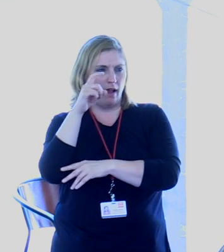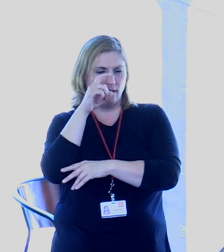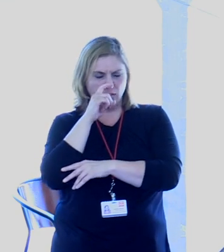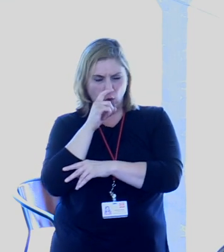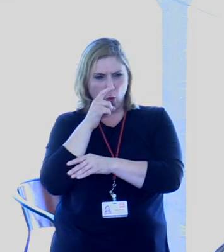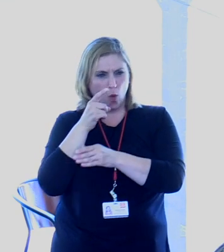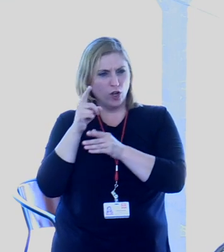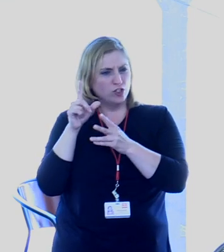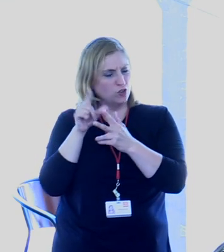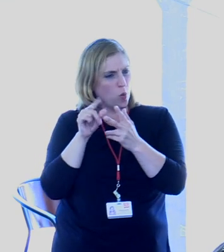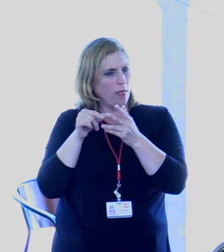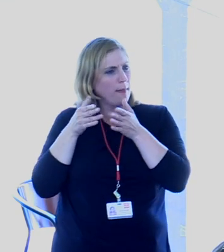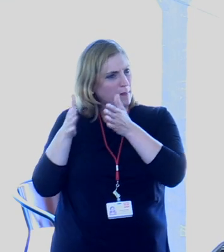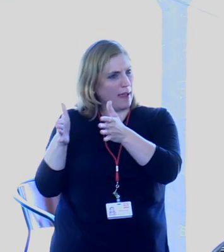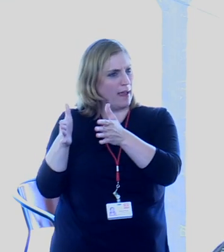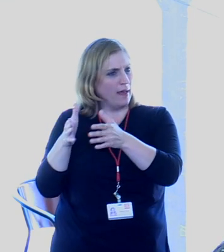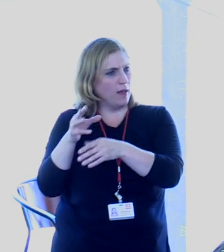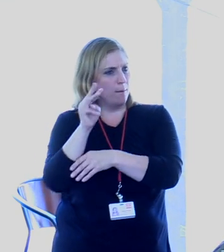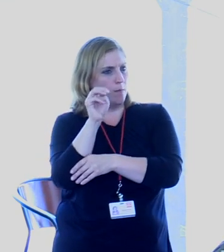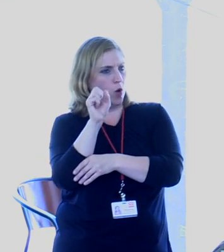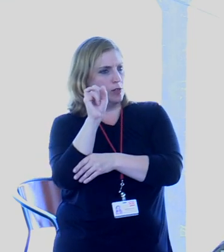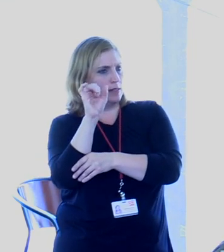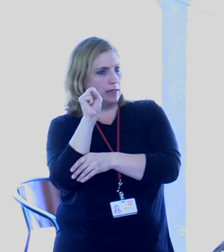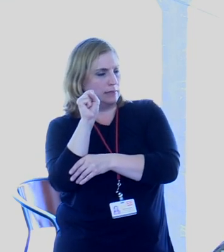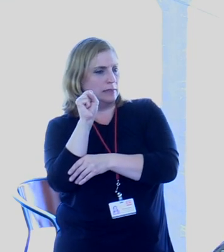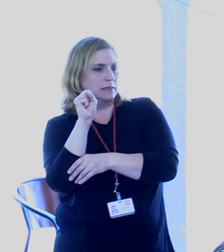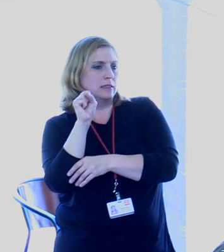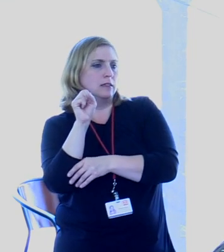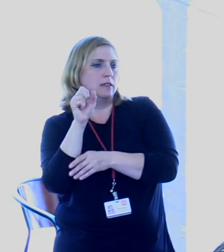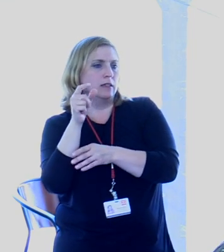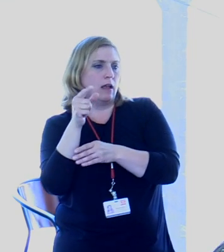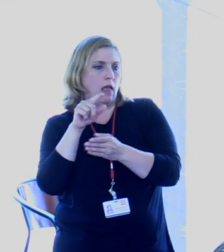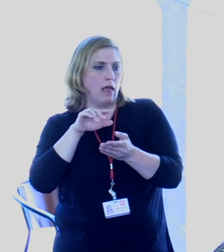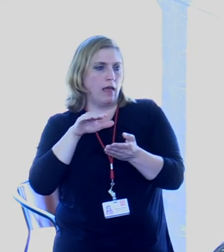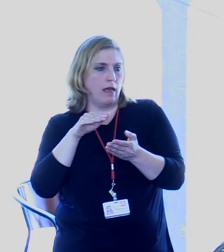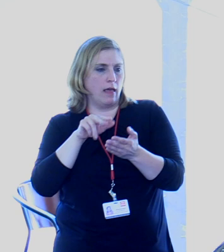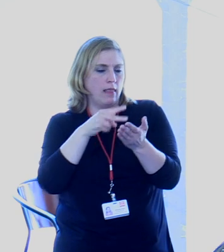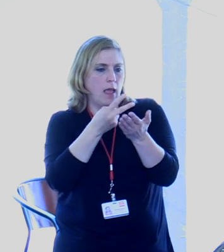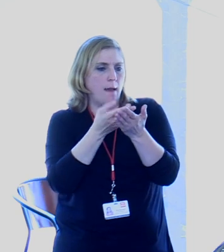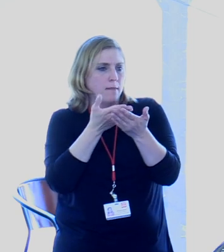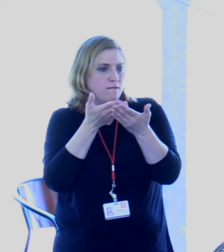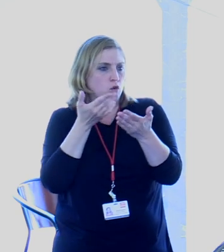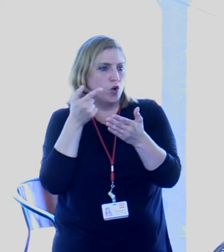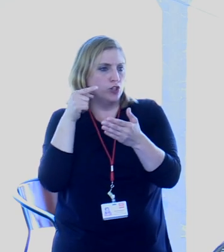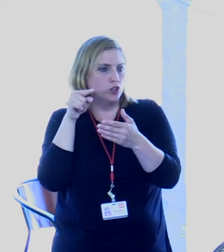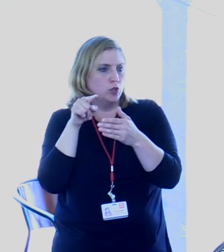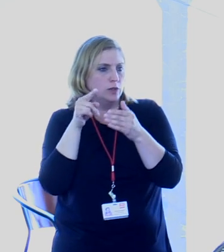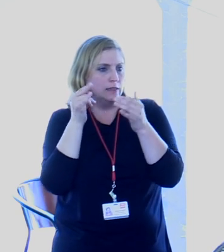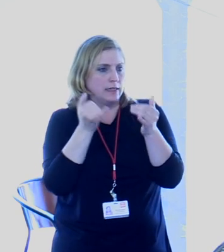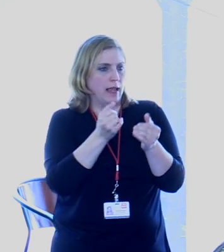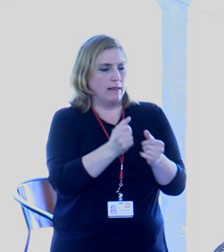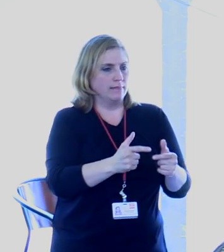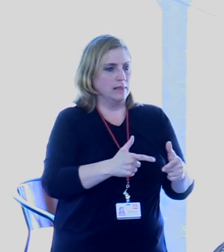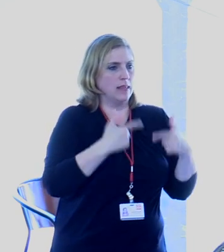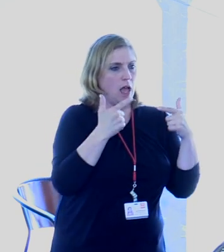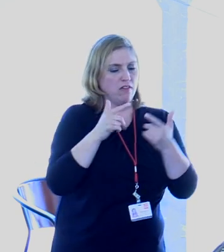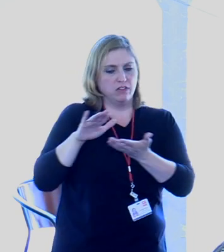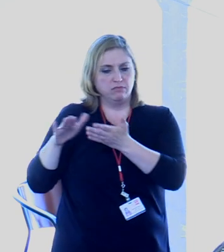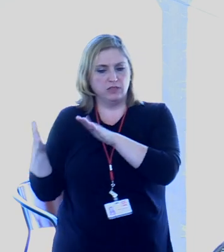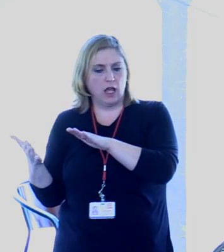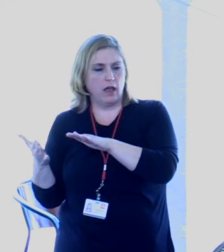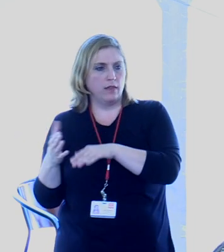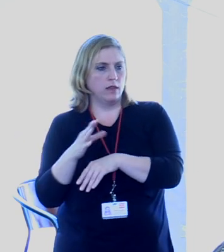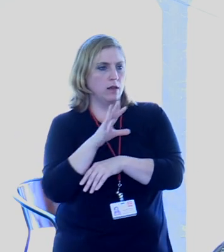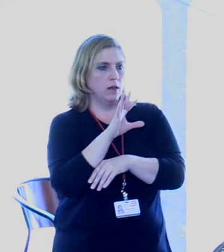that path? Moses stands up and he says, "I lay before you today life and death, a blessing and a